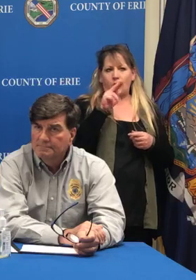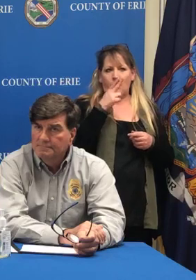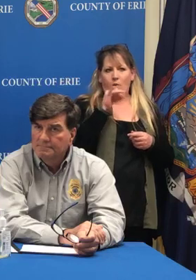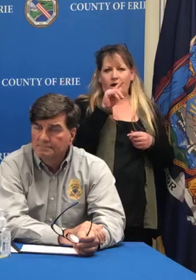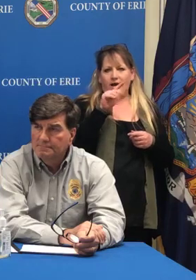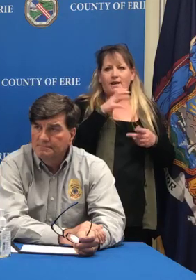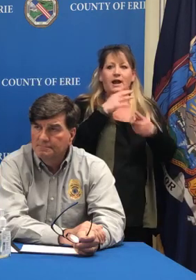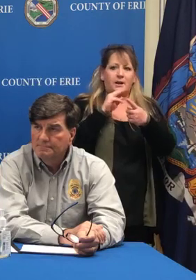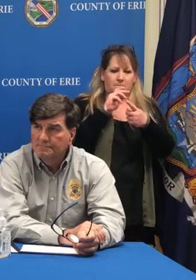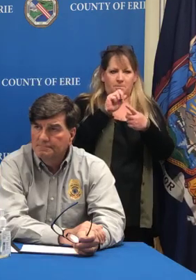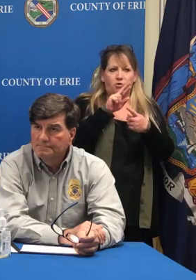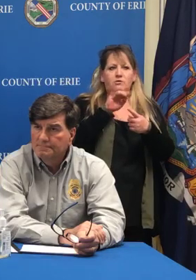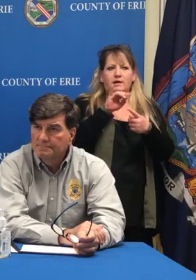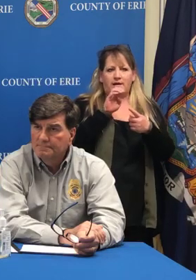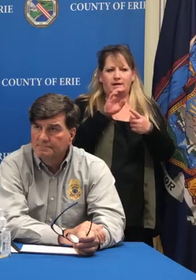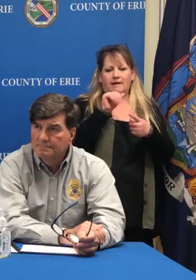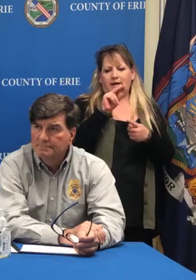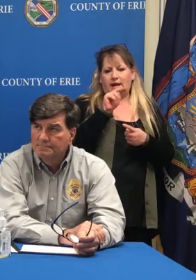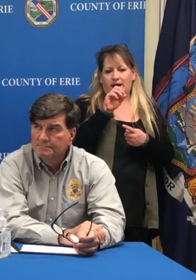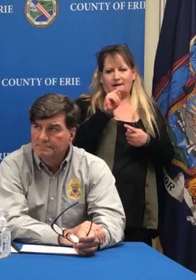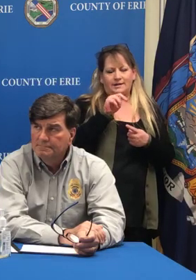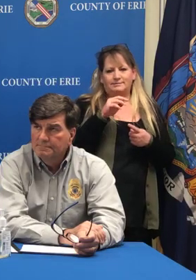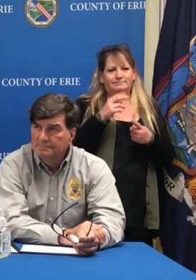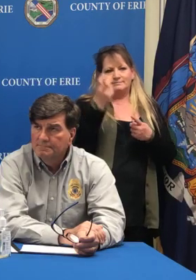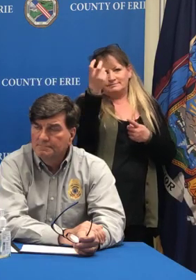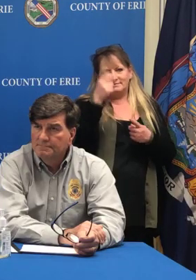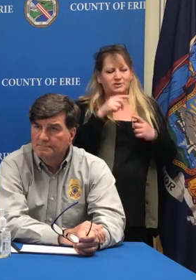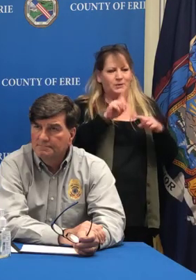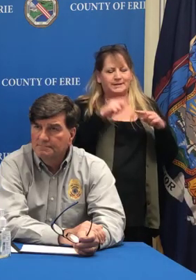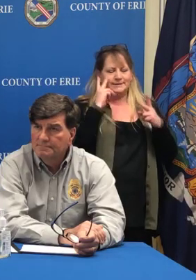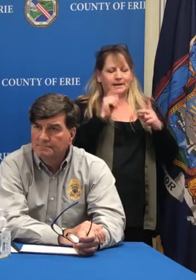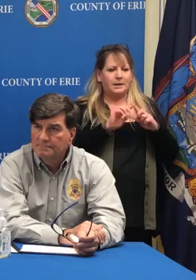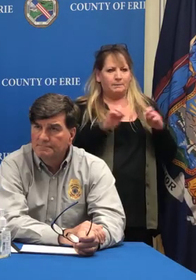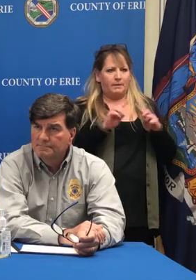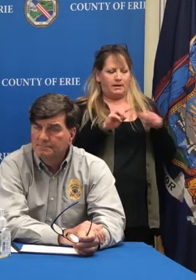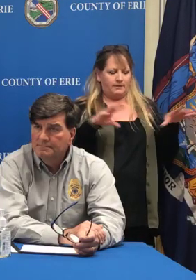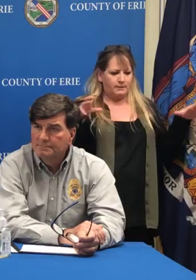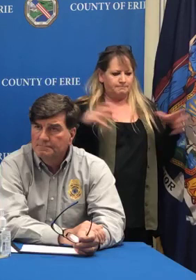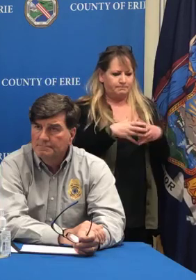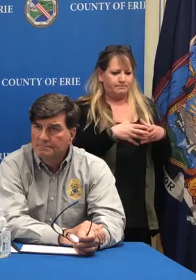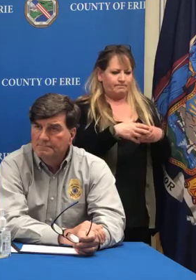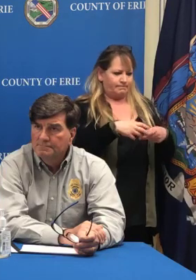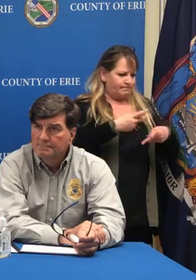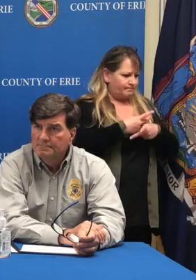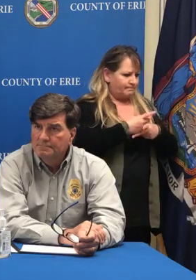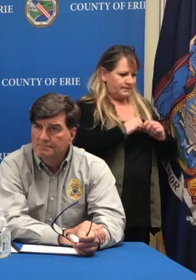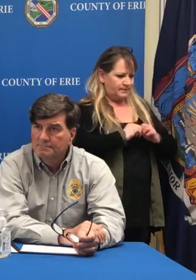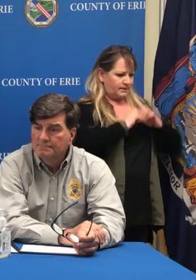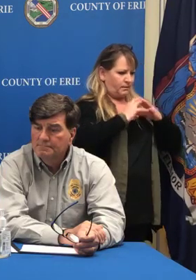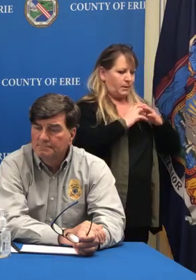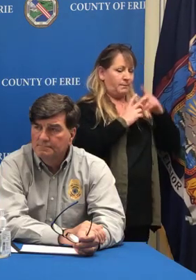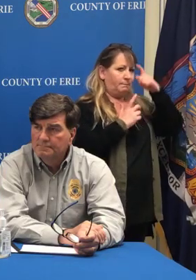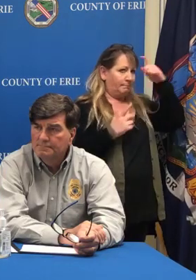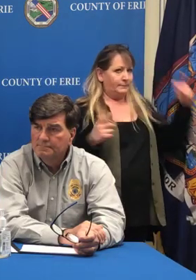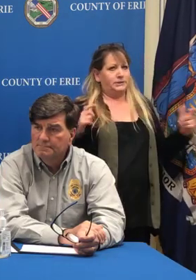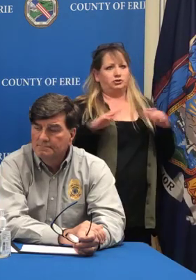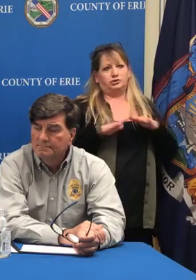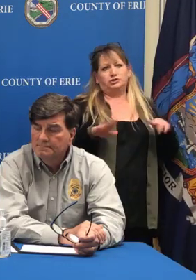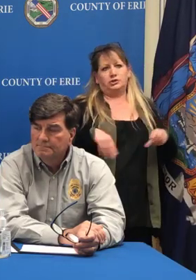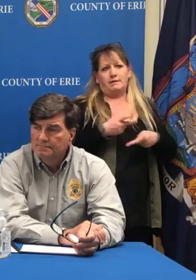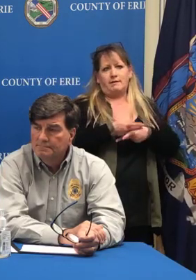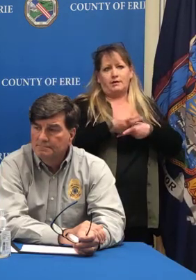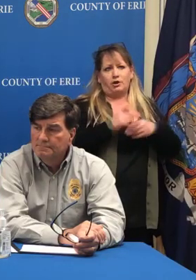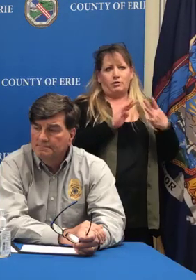but they're sitting here, and they are literally putting together one of the largest child care networks in a very short period of